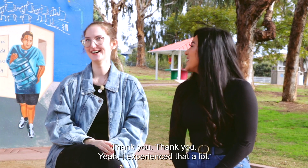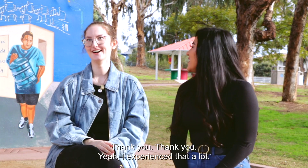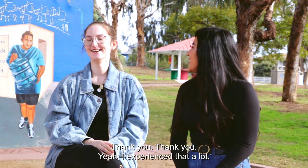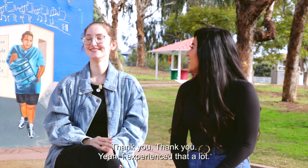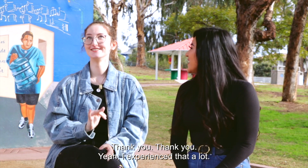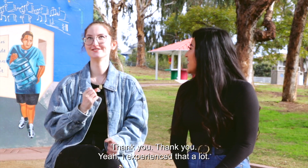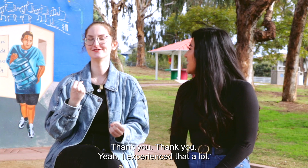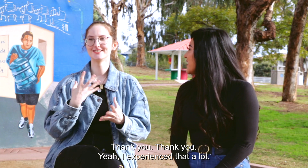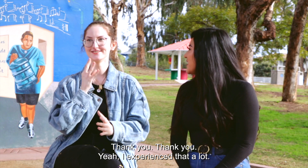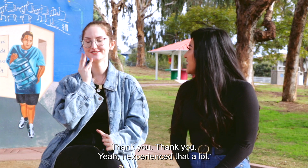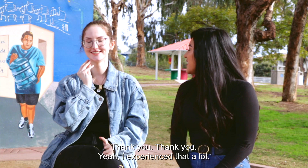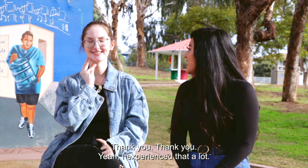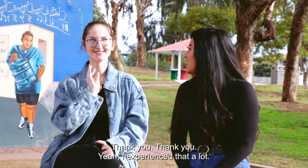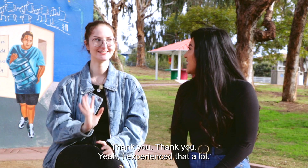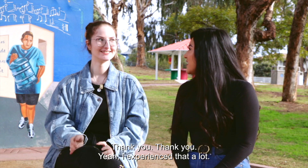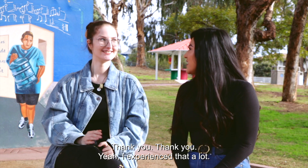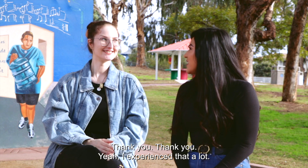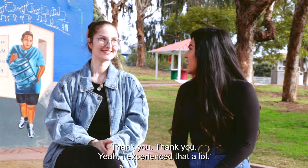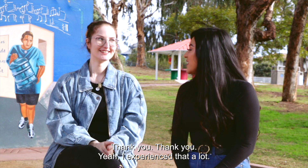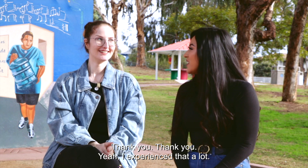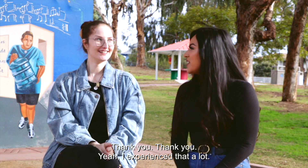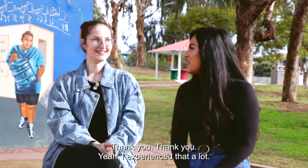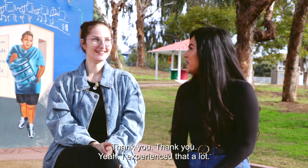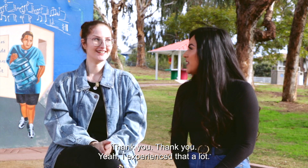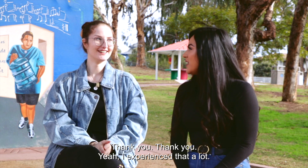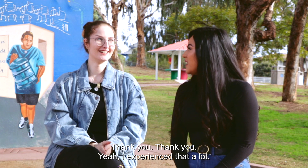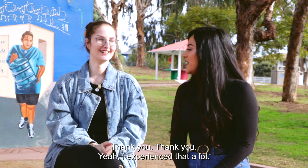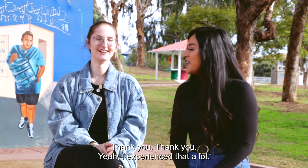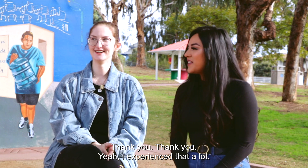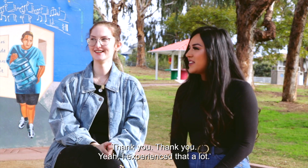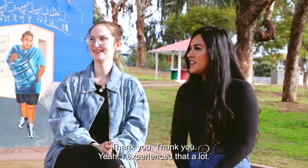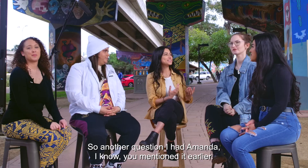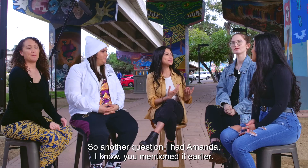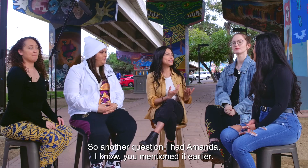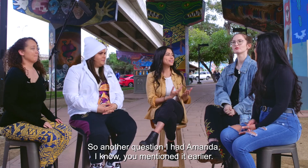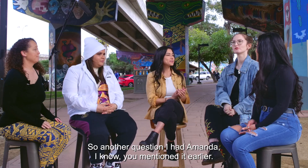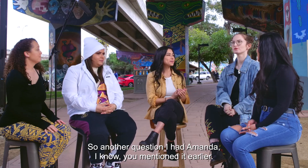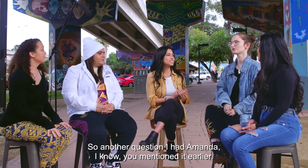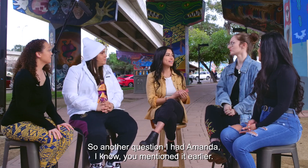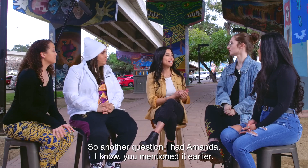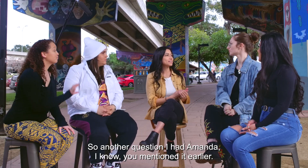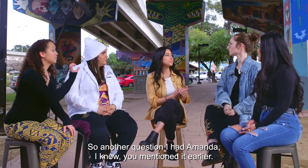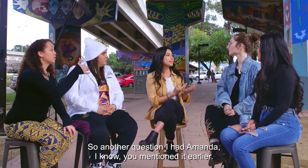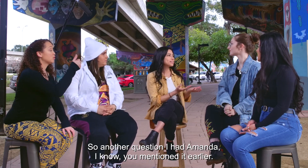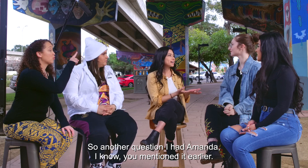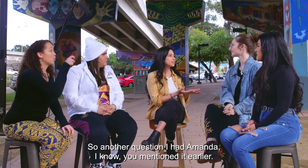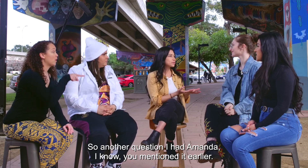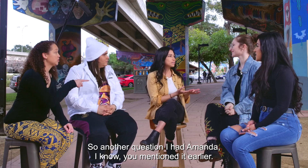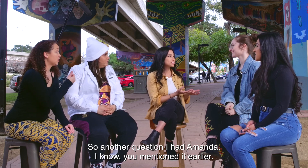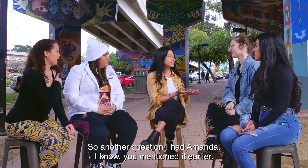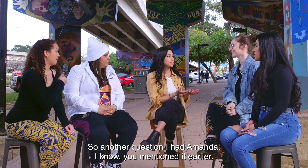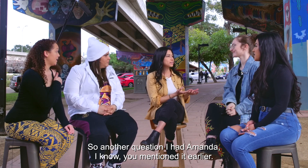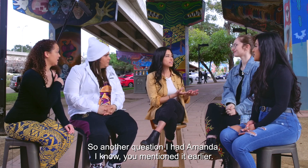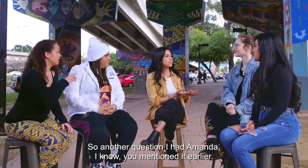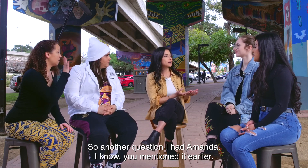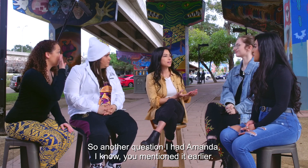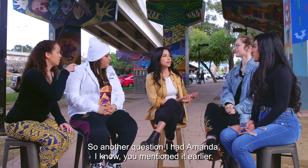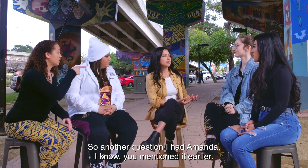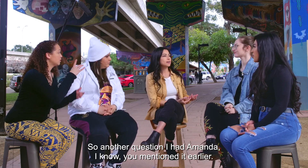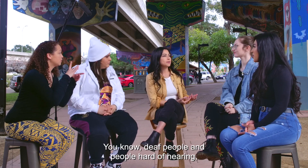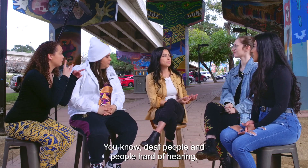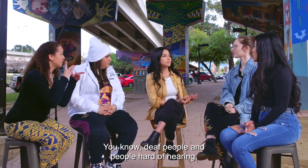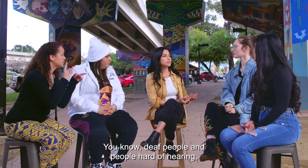Yeah. Thank you. Yeah, of course. Yeah, I experience that a lot. So another question I had, Amanda, I know you mentioned it